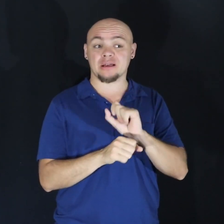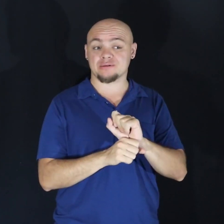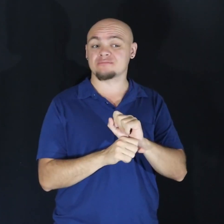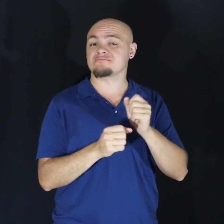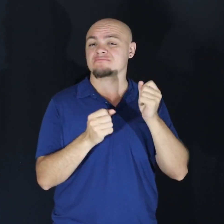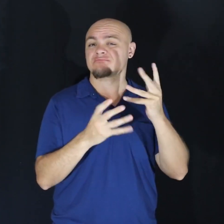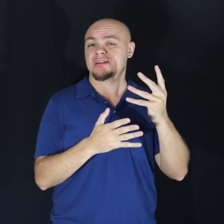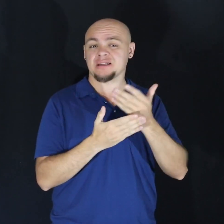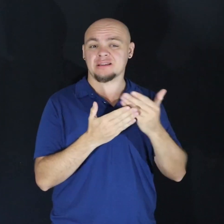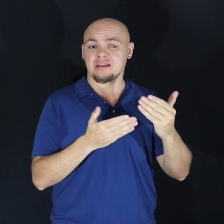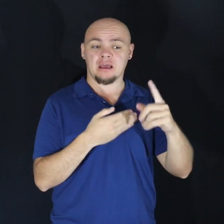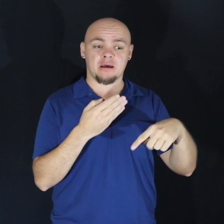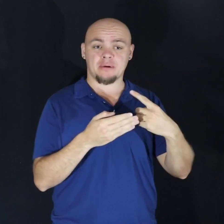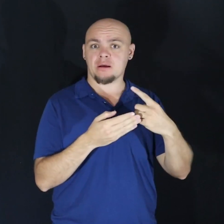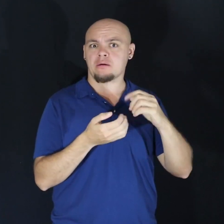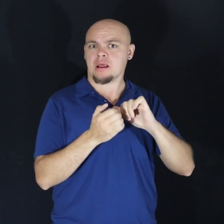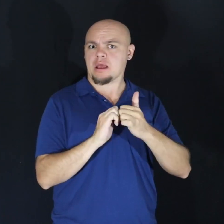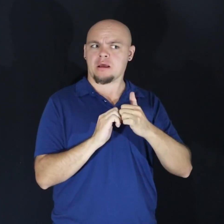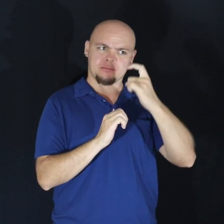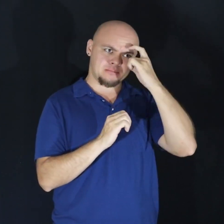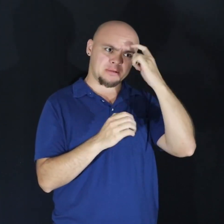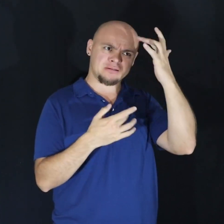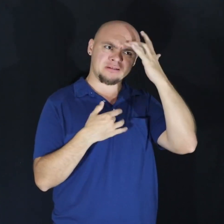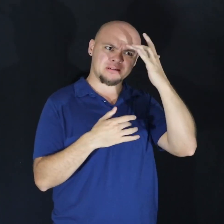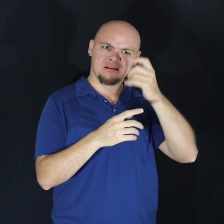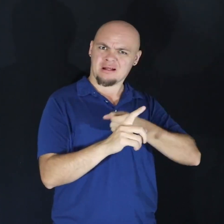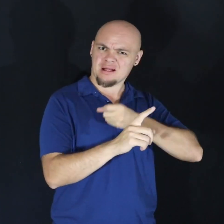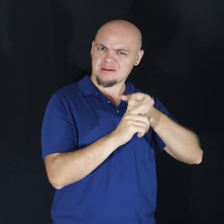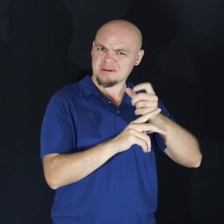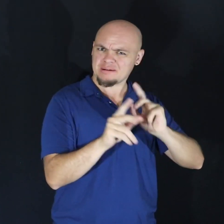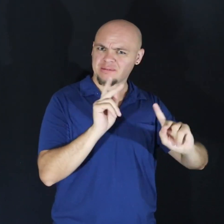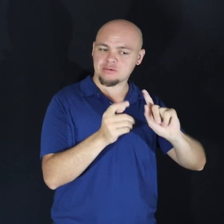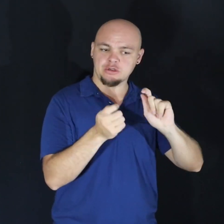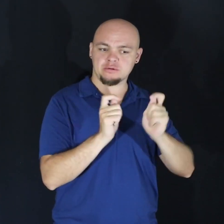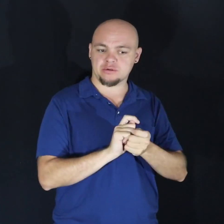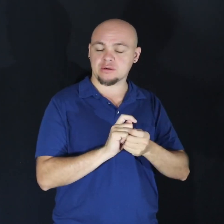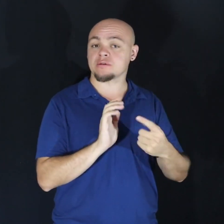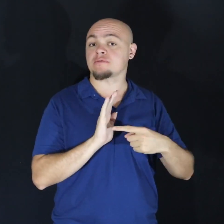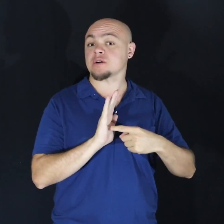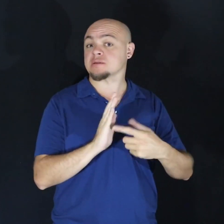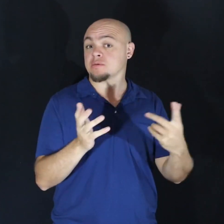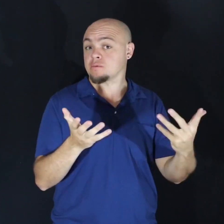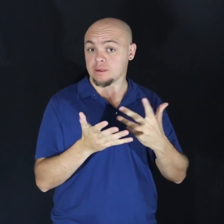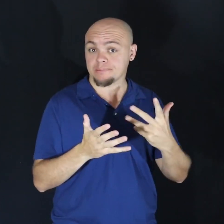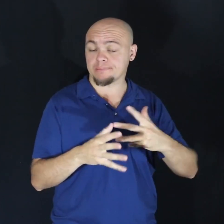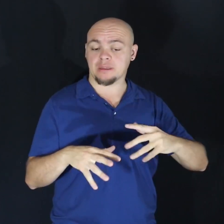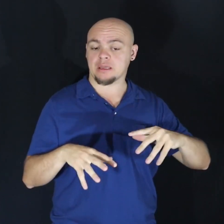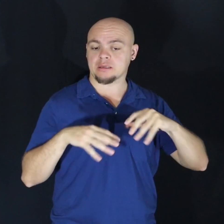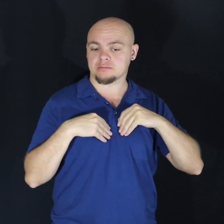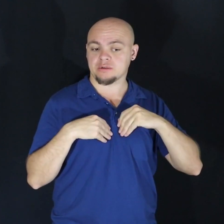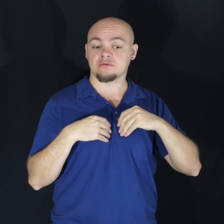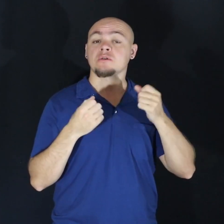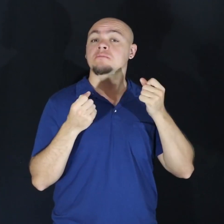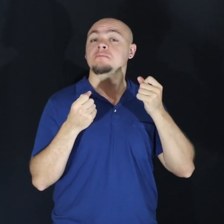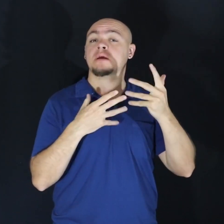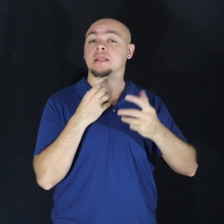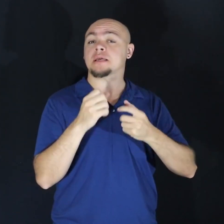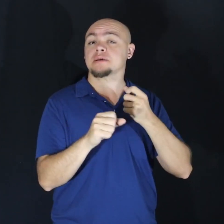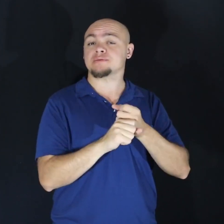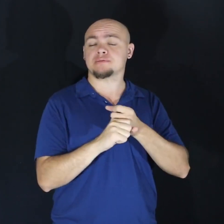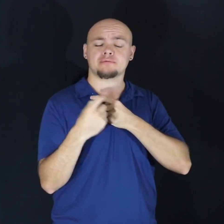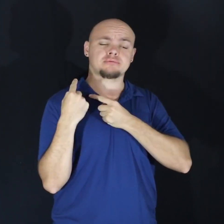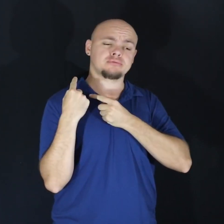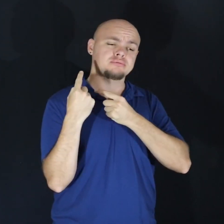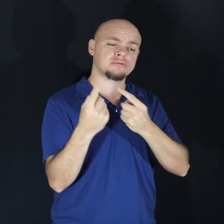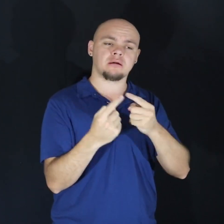things have changed about the ideation of mental illnesses. For example, the acceptance. For a long time, mental illnesses were